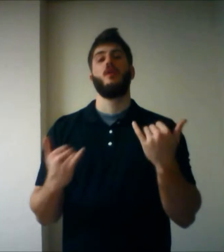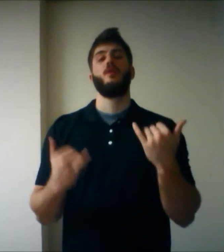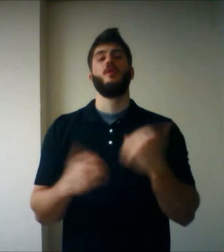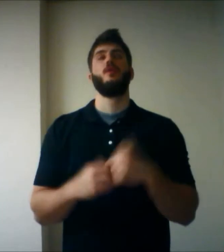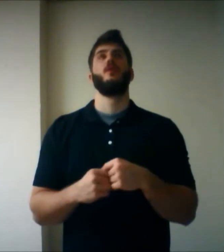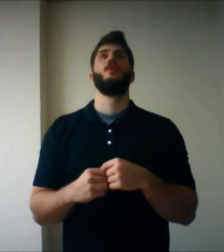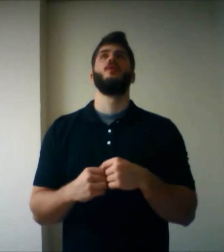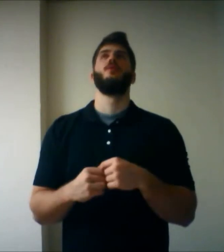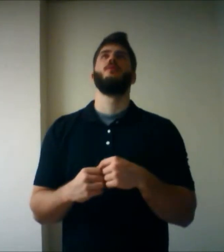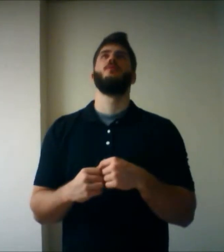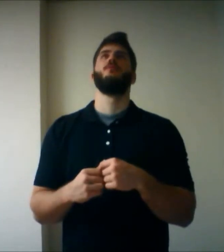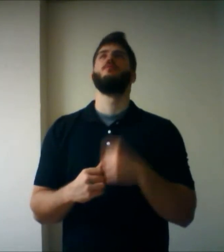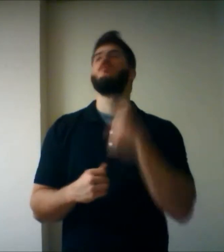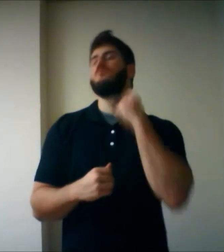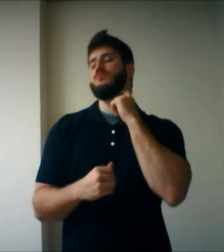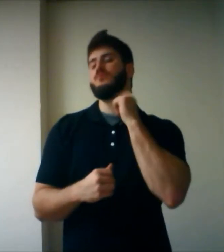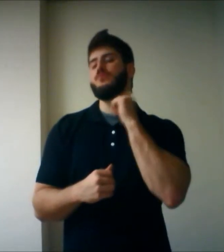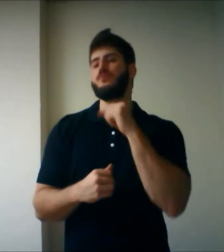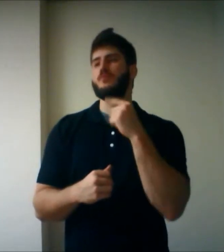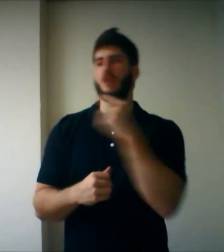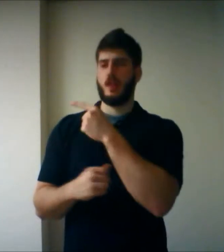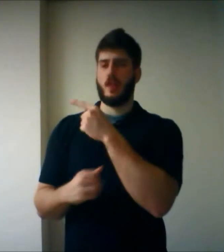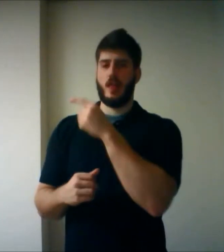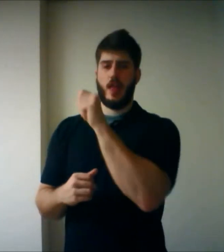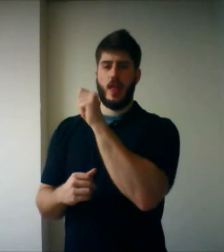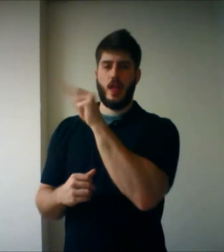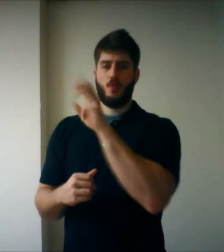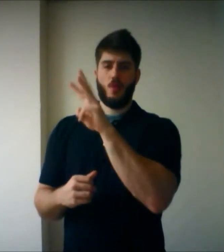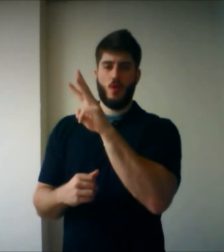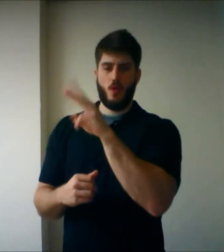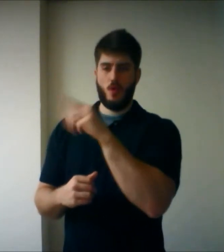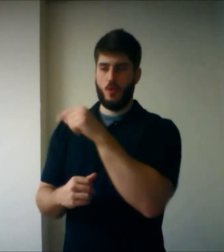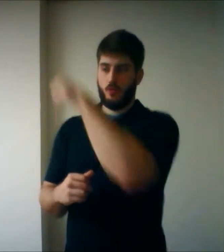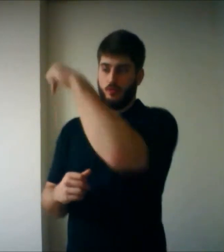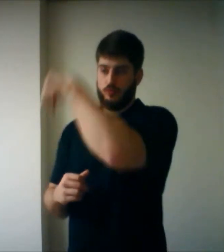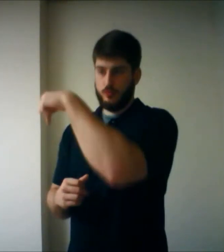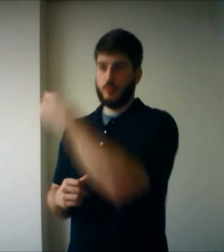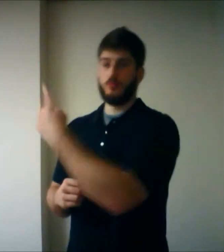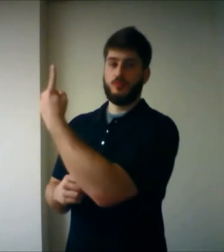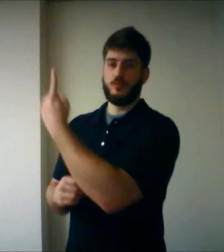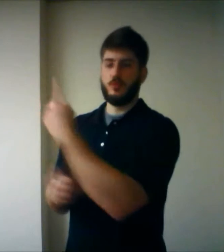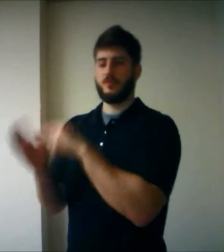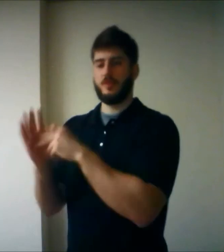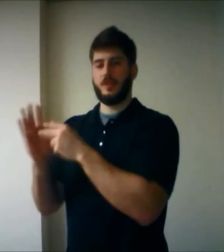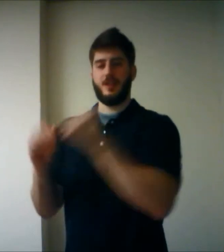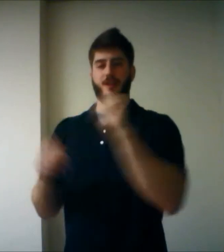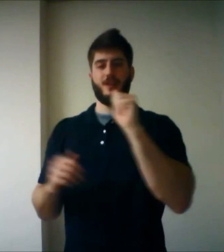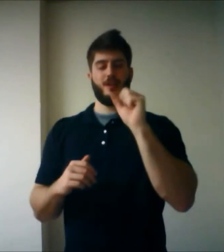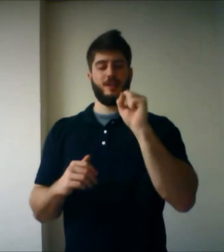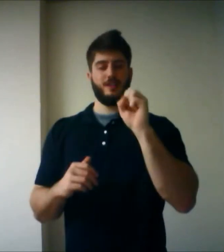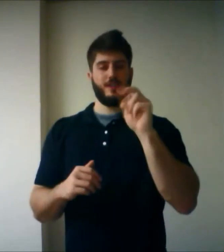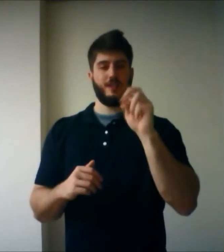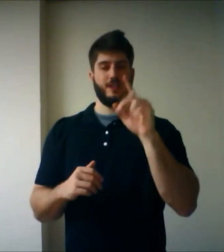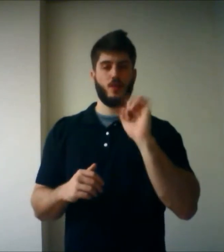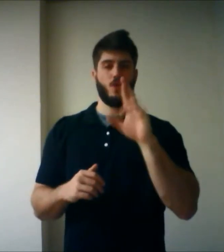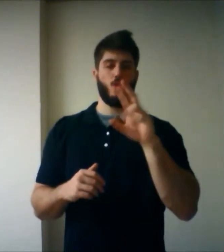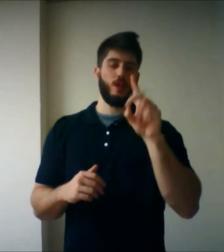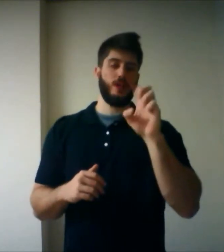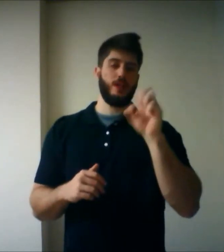the direction of the arrow tells you whether it's ascending or descending view. It doesn't really help very much in this case because we only